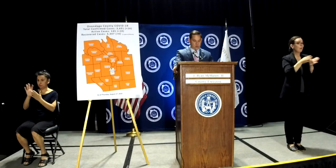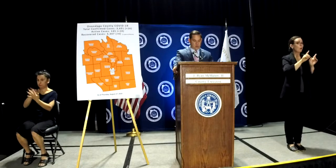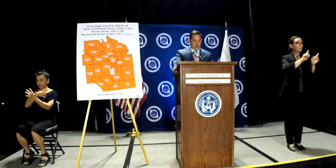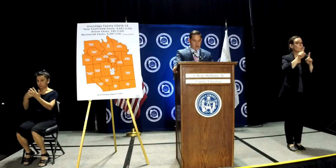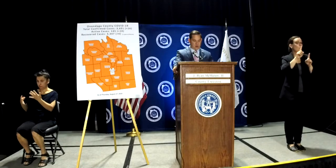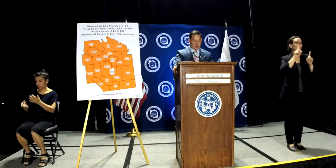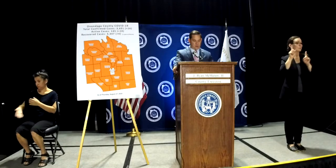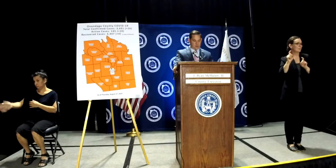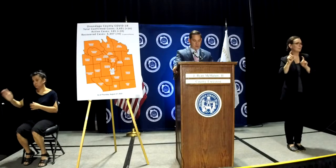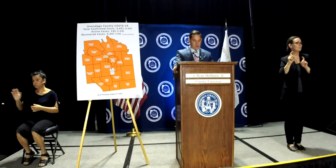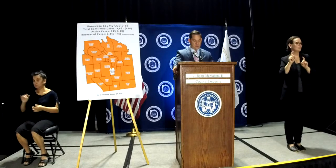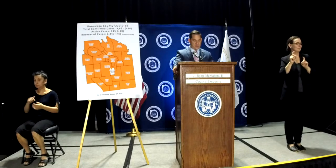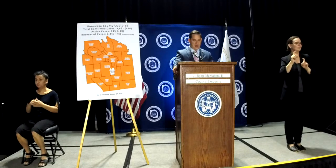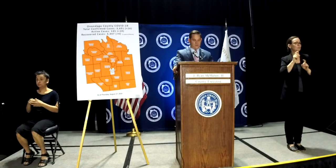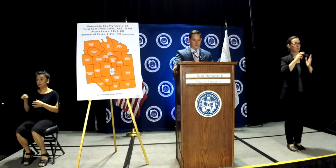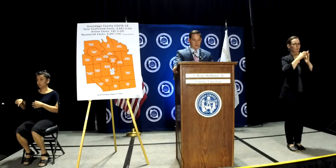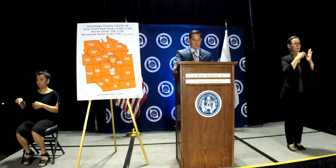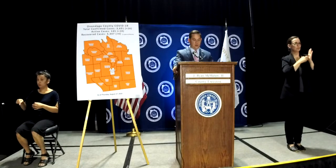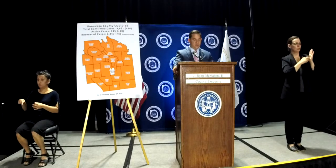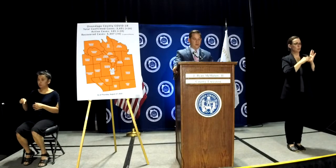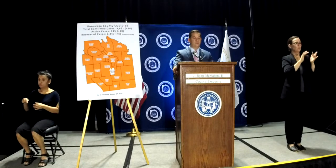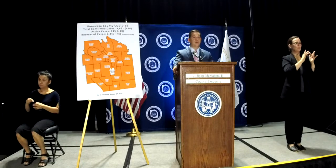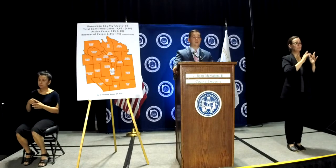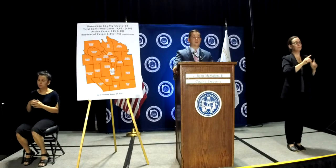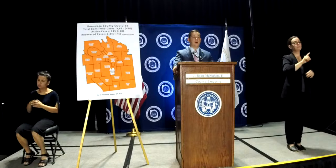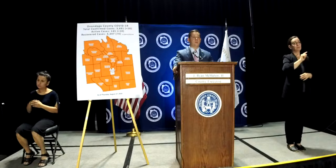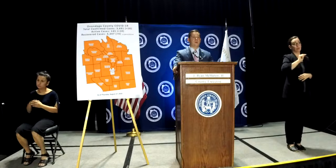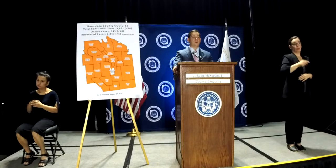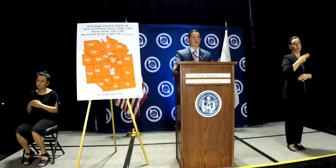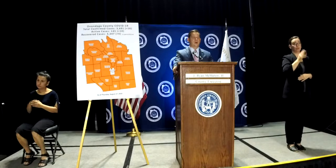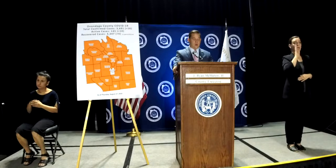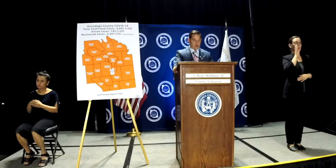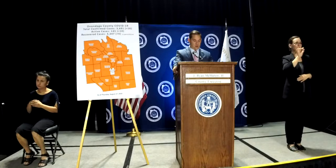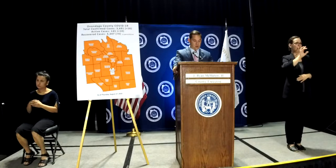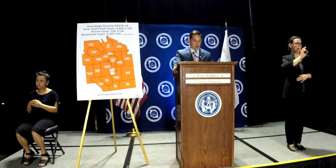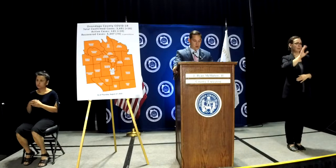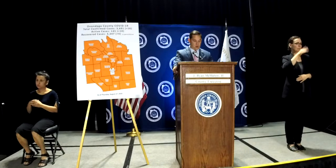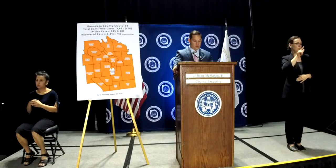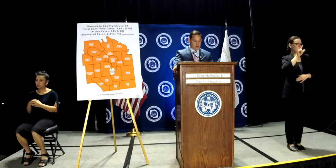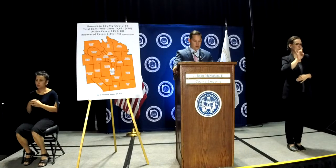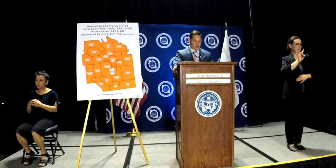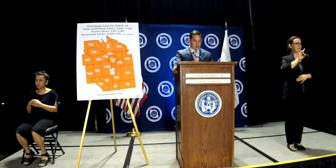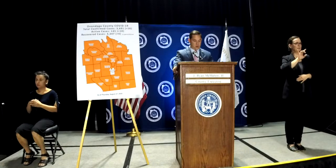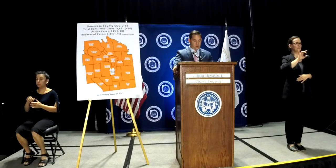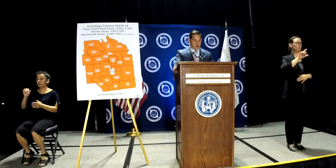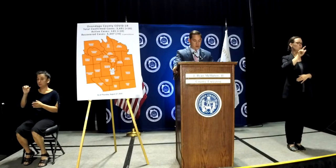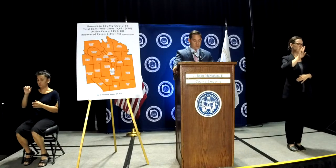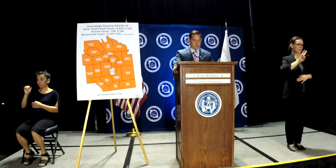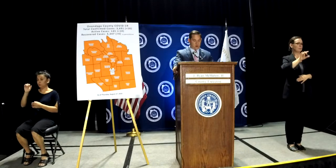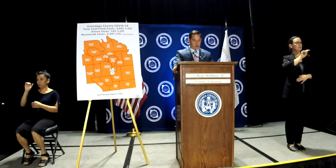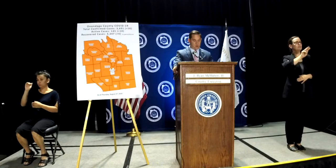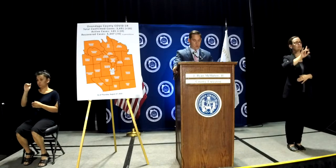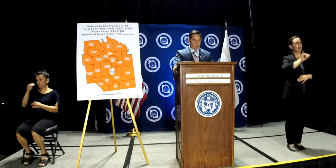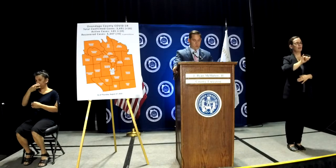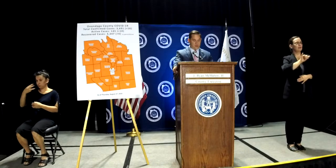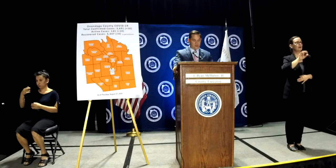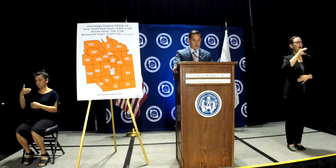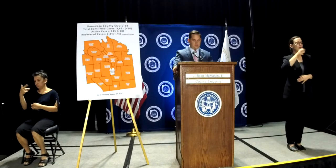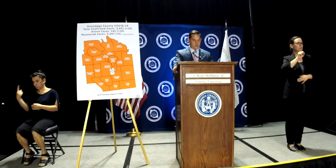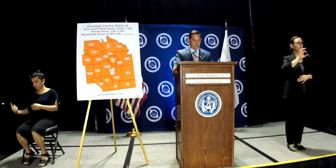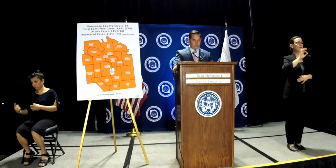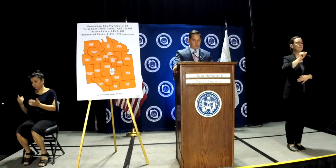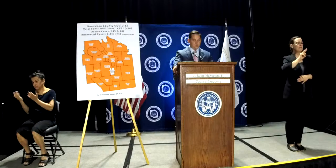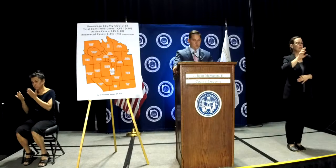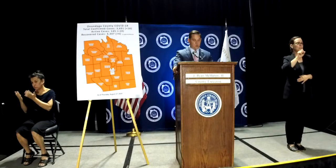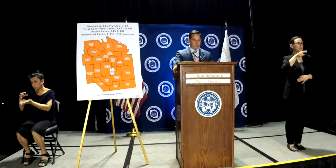School, the staff from Tully and Fabius Pompey are there. Tomorrow we will be at